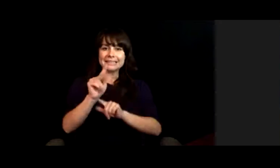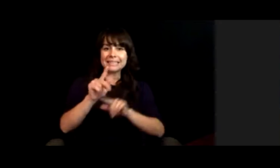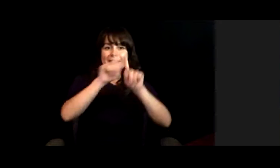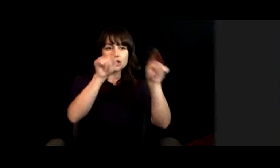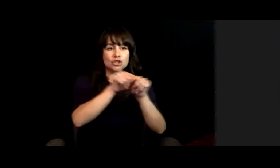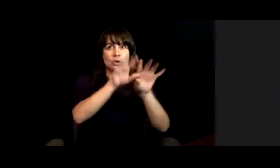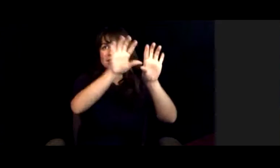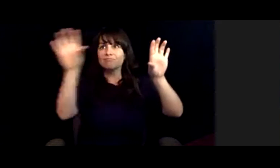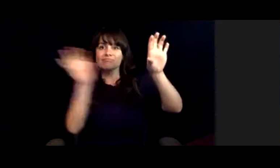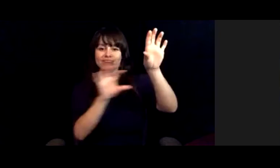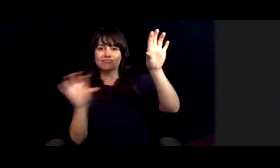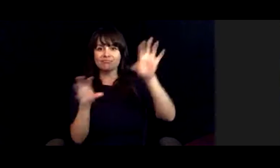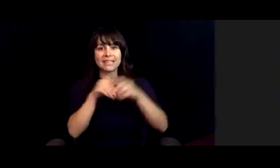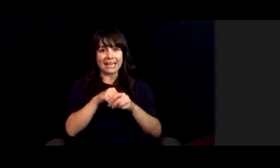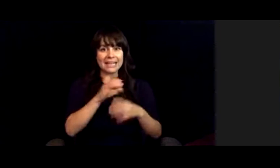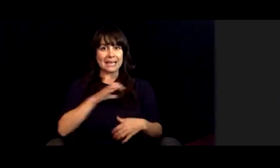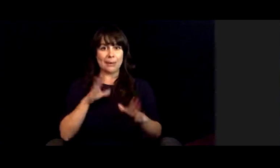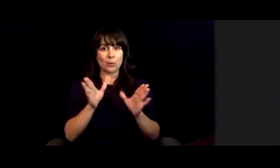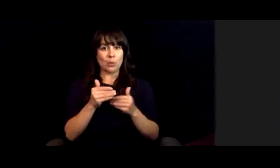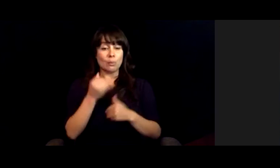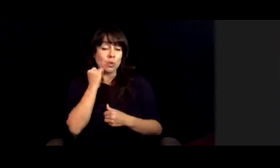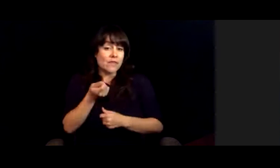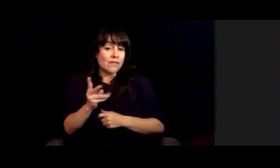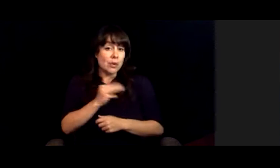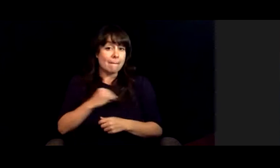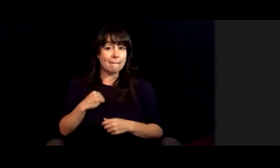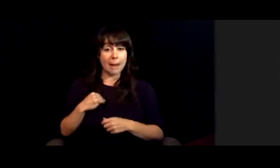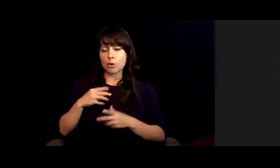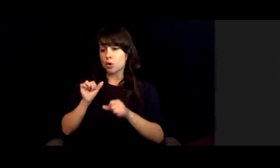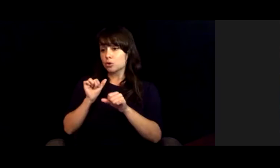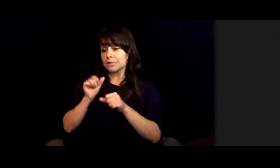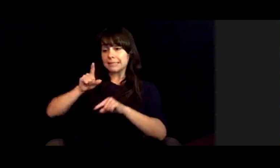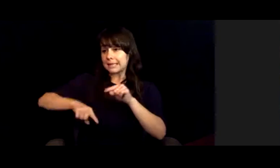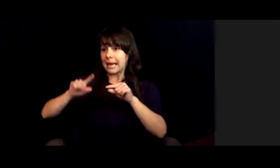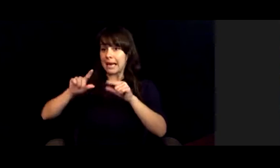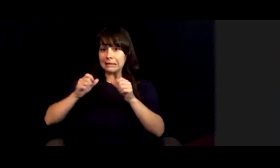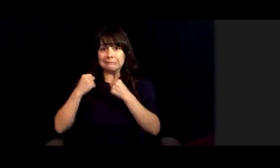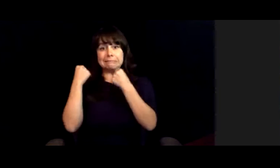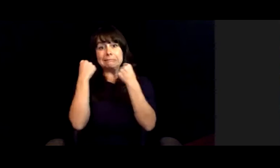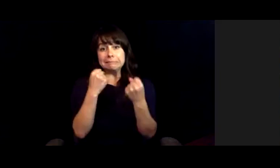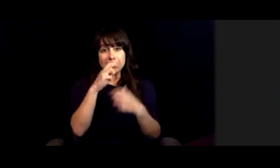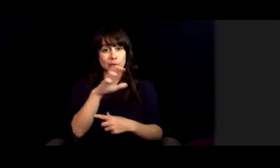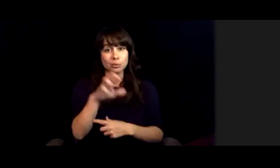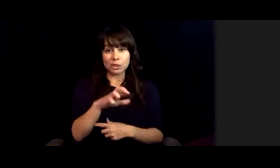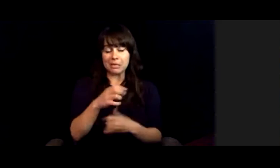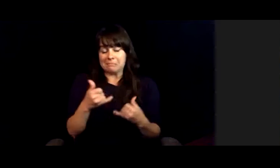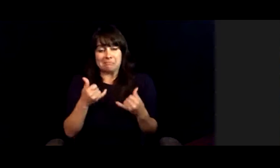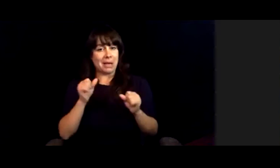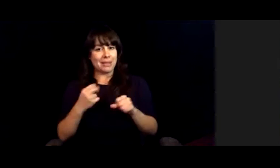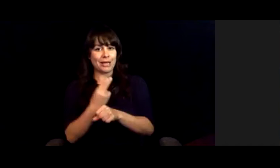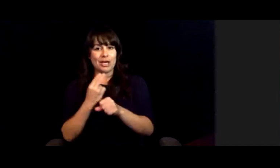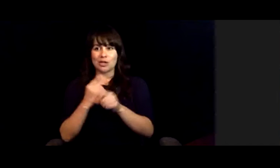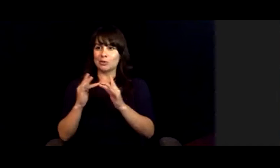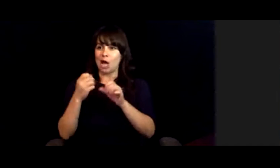committee room. So the members, if there's a few members that are down that can't make it, they can be on a monitor, and